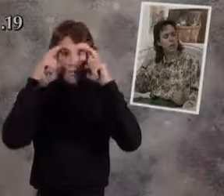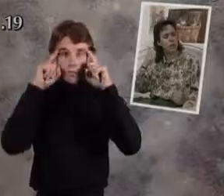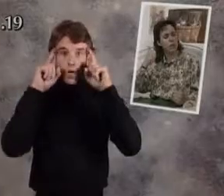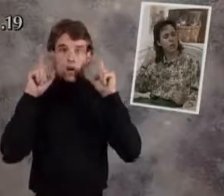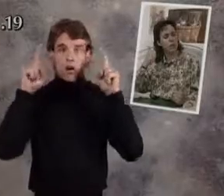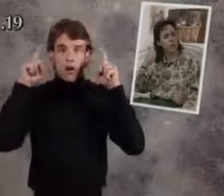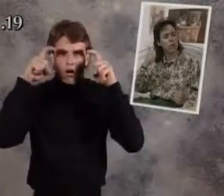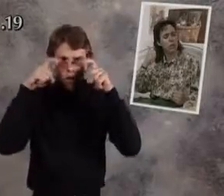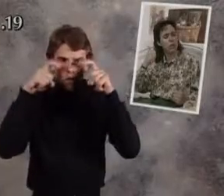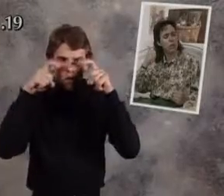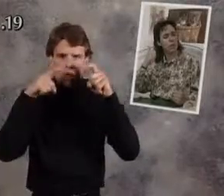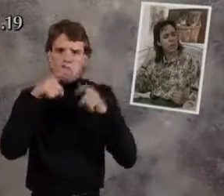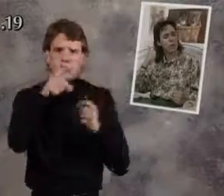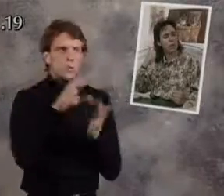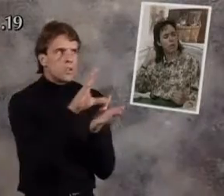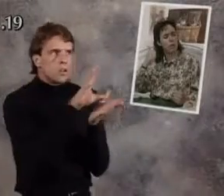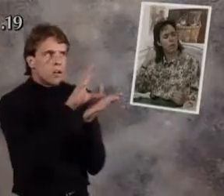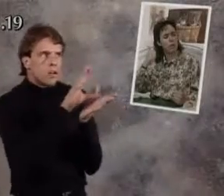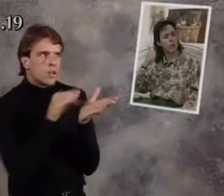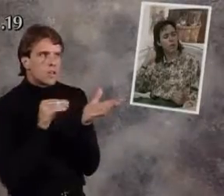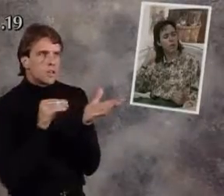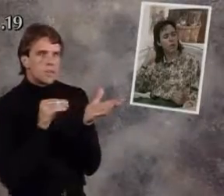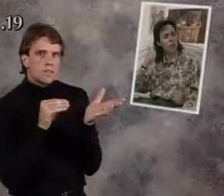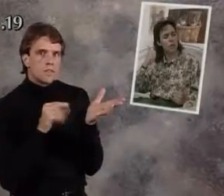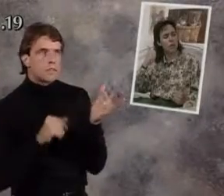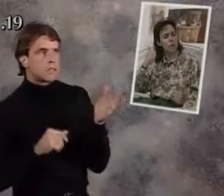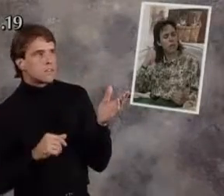Did you notice the eyebrows? Make yours furrow.